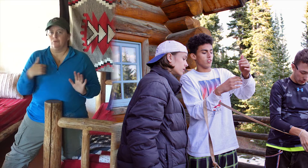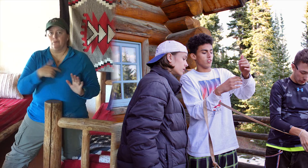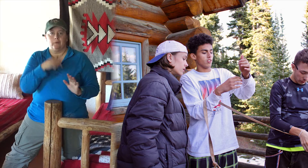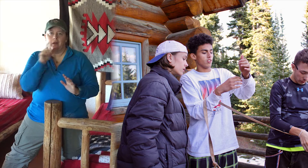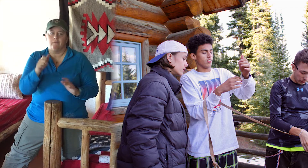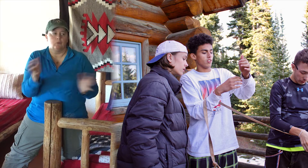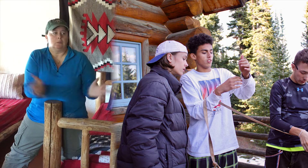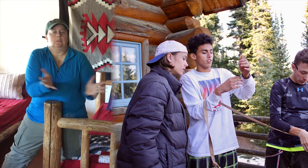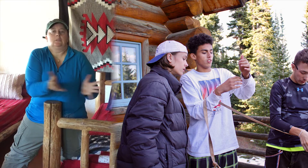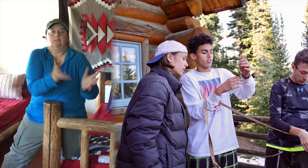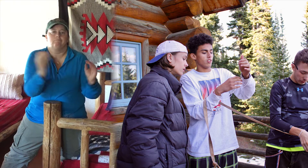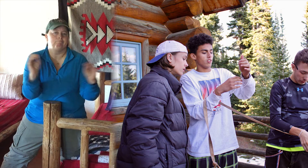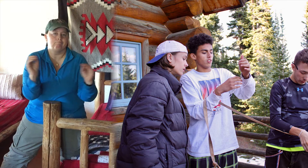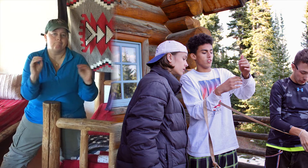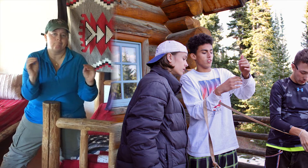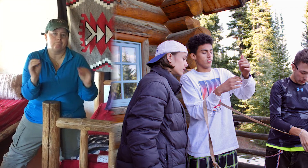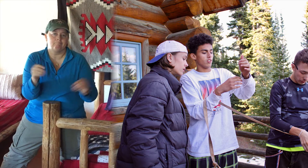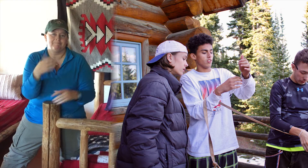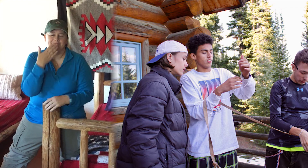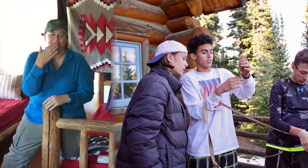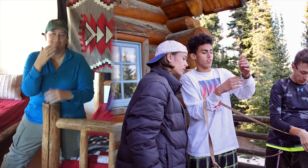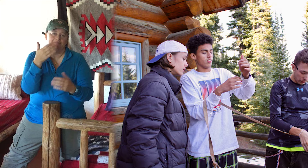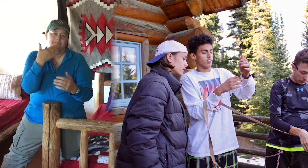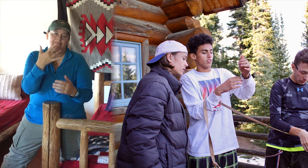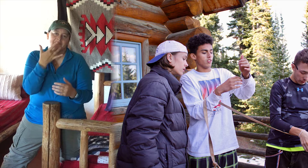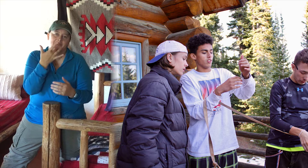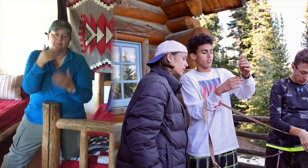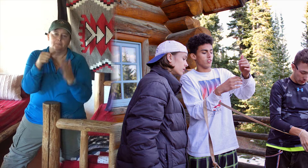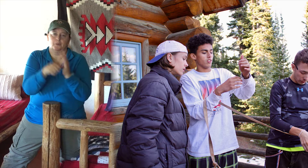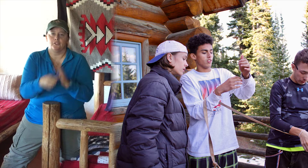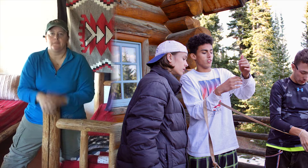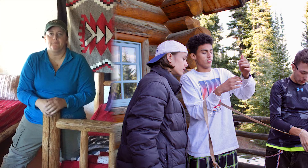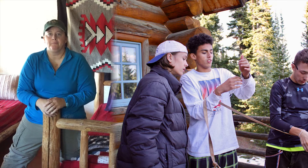to jump in and encourage them to do that. They just did it. That was really something I was impressed by.